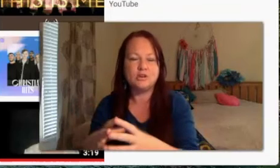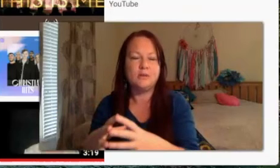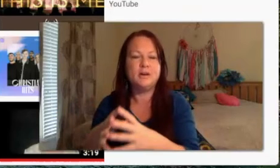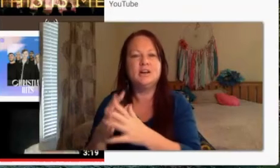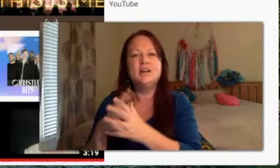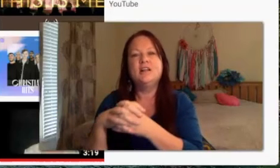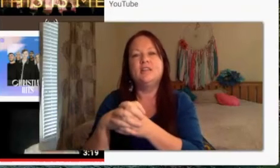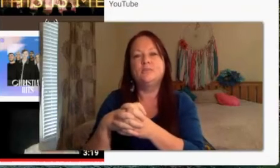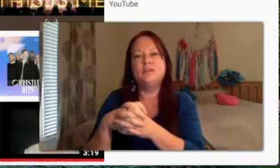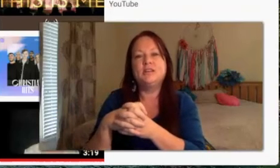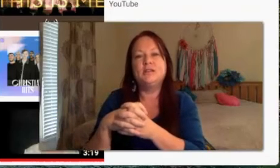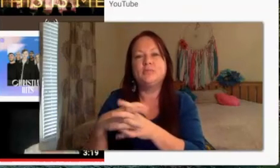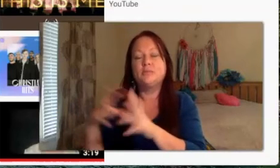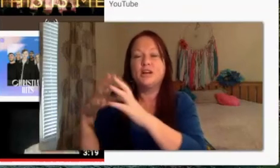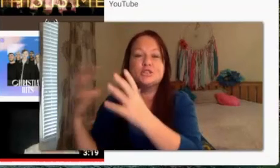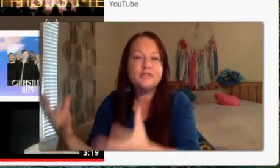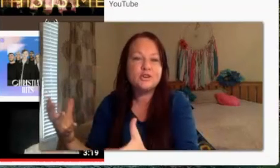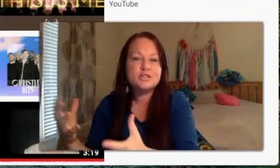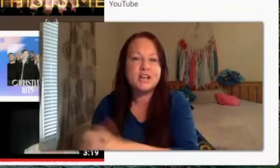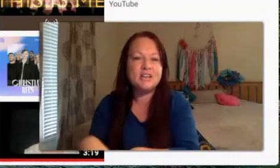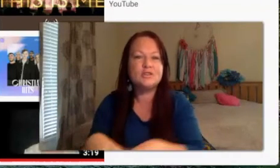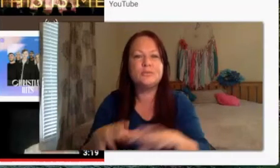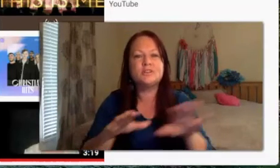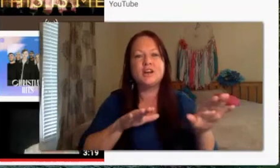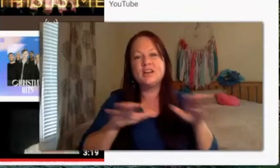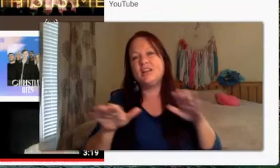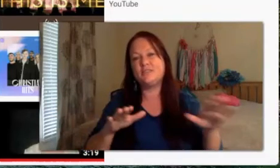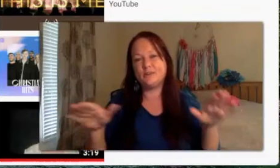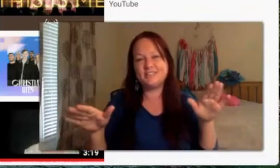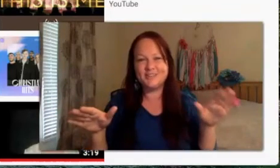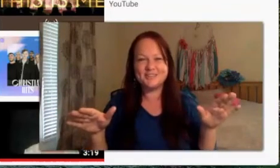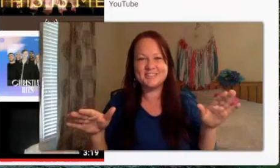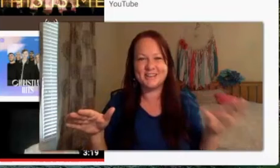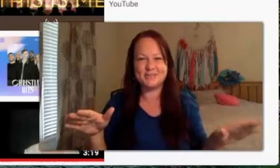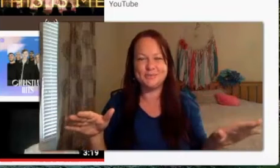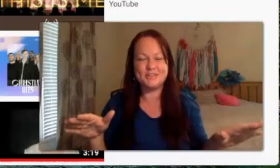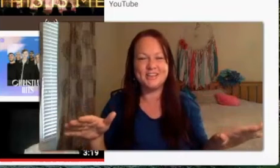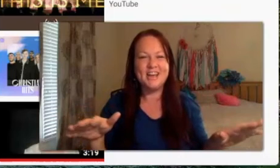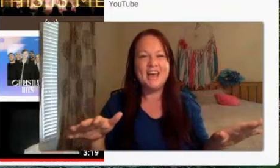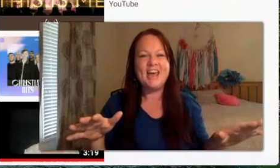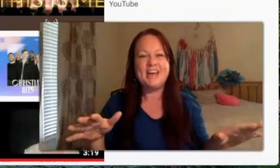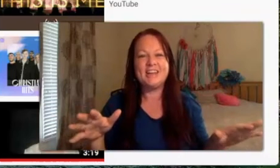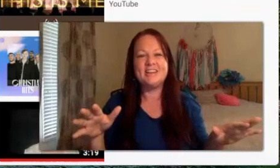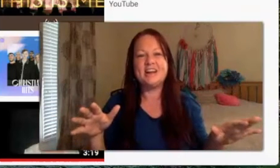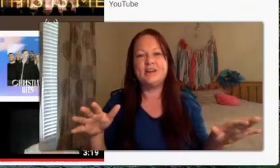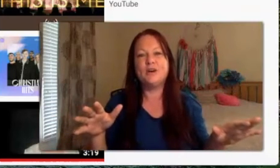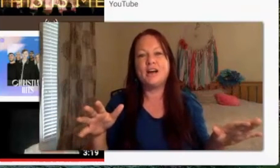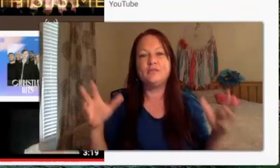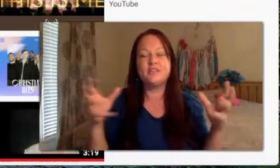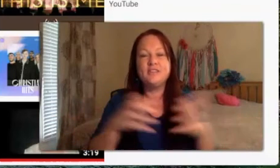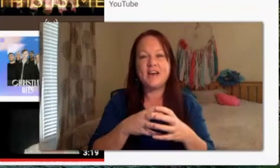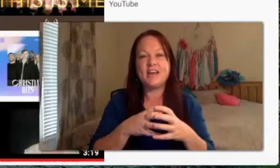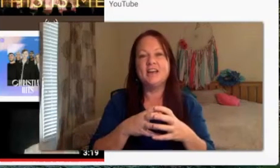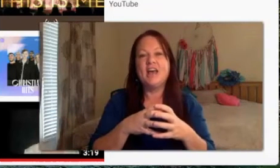pain and trauma. There'll be probably a country version. So I'm going to try to hit everybody's different styles of music. And then I will